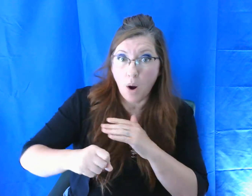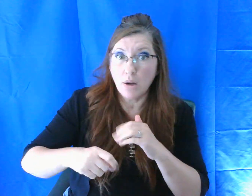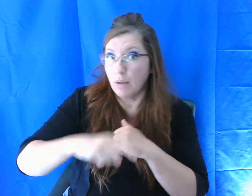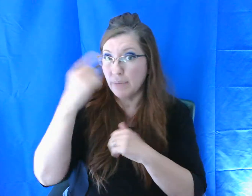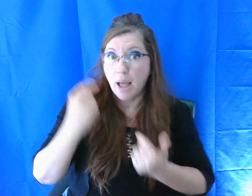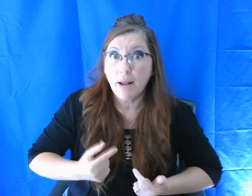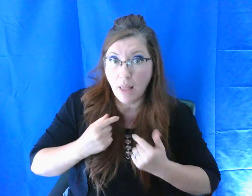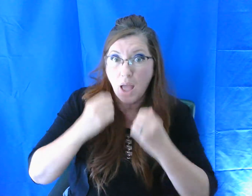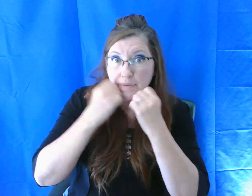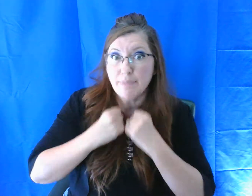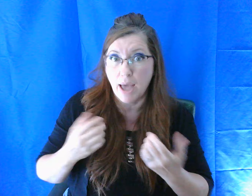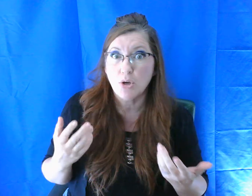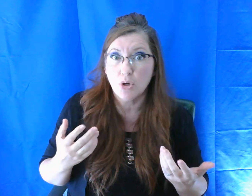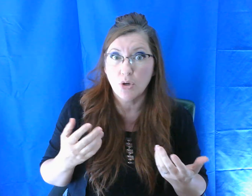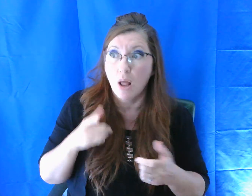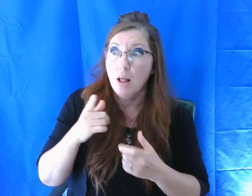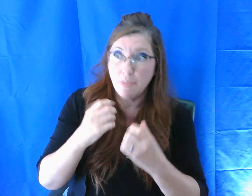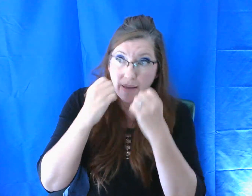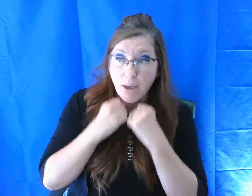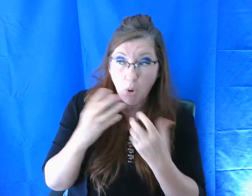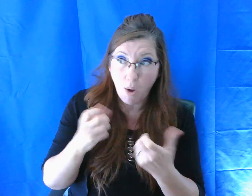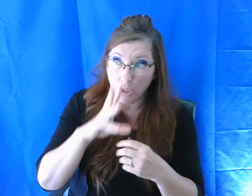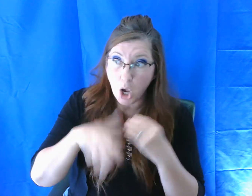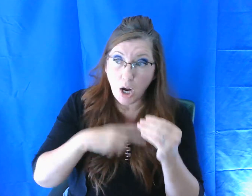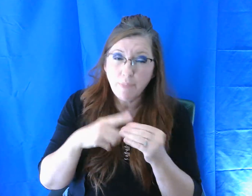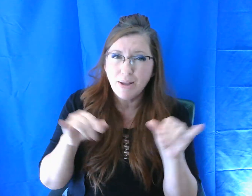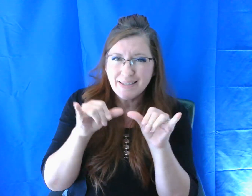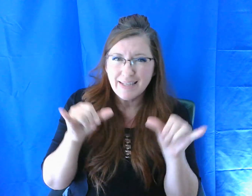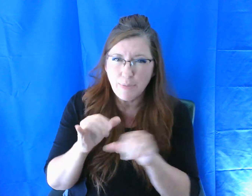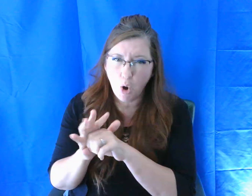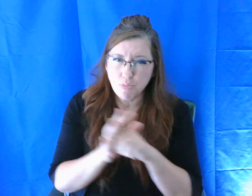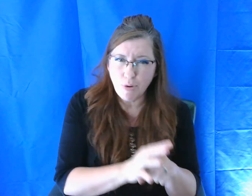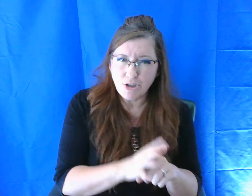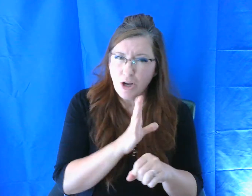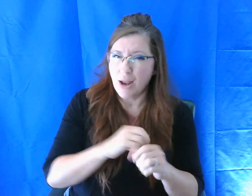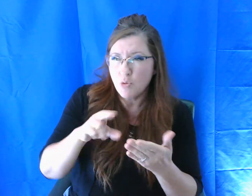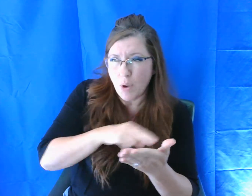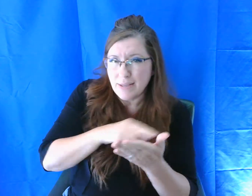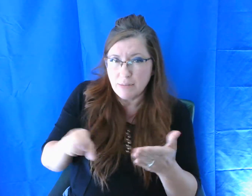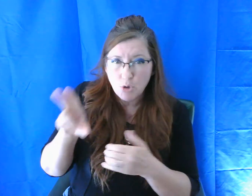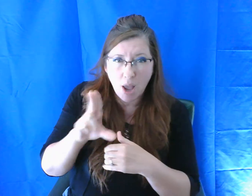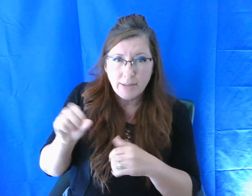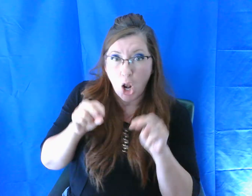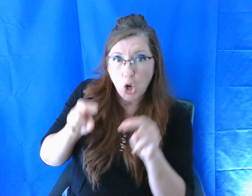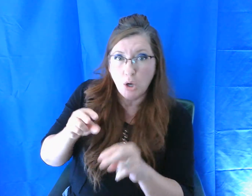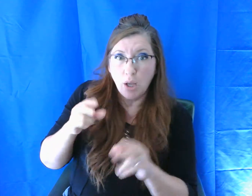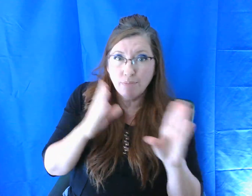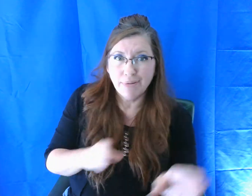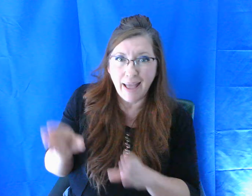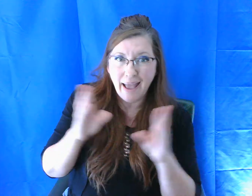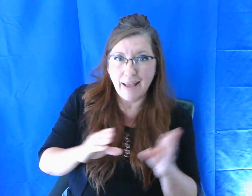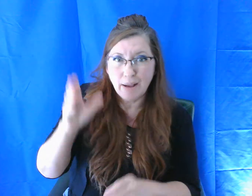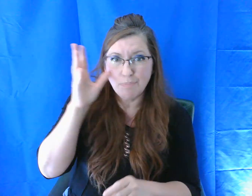Lives Matter. They matter. You want to talk about systemic oppression and racism in this country? Look at Planned Parenthood. Look at the abortion industry.